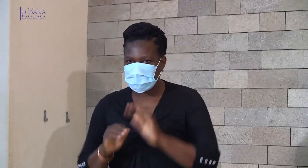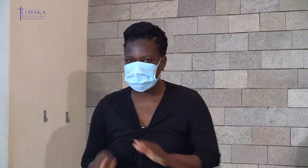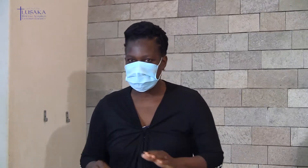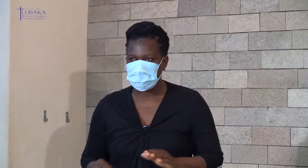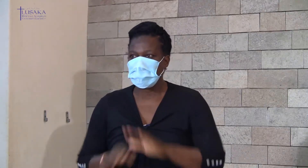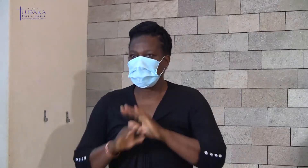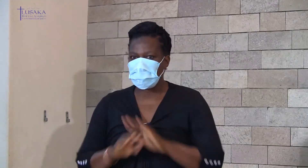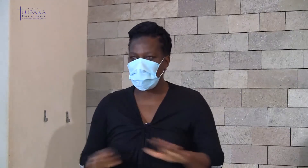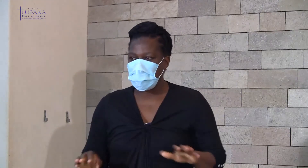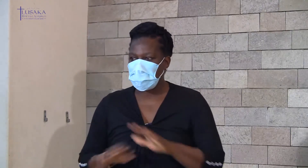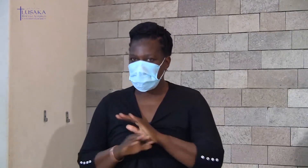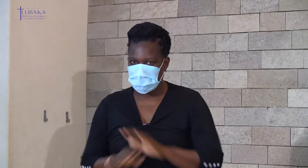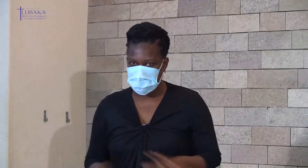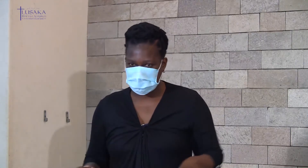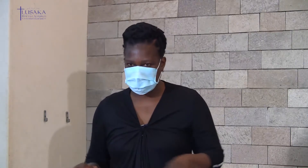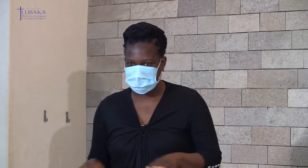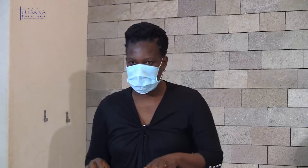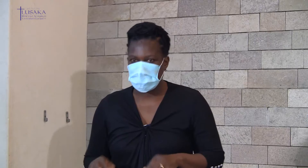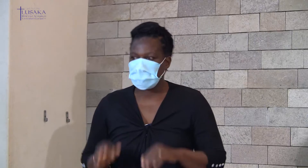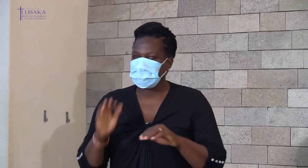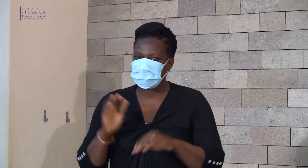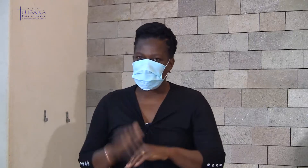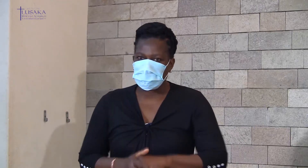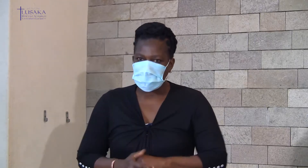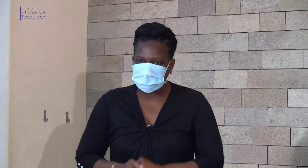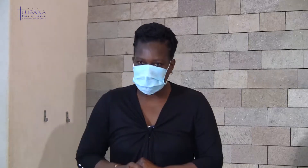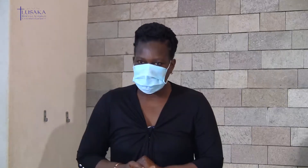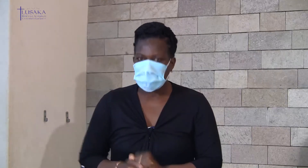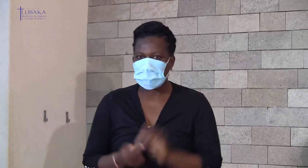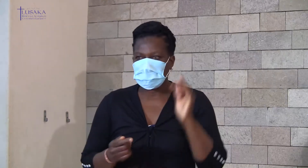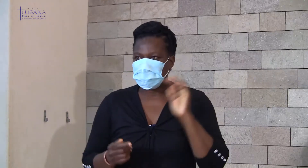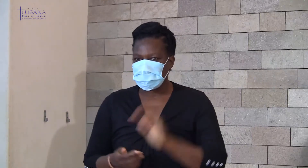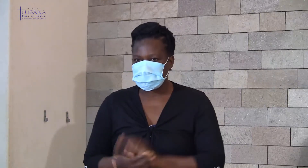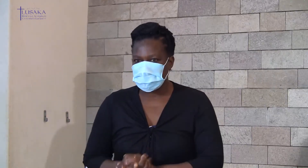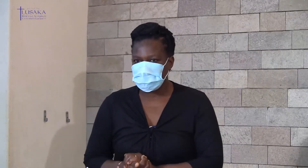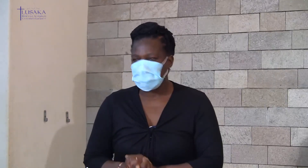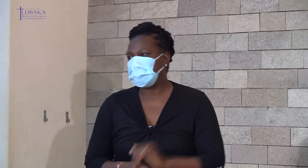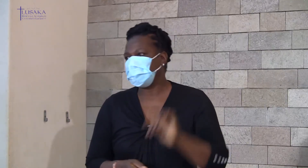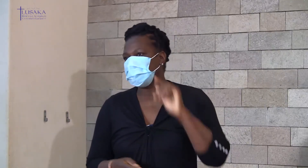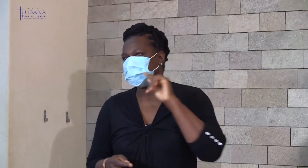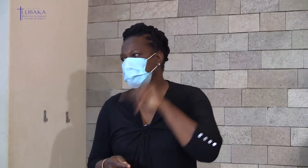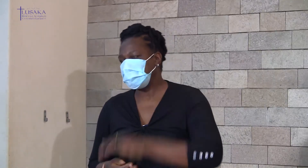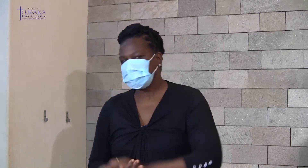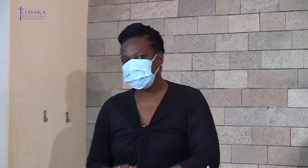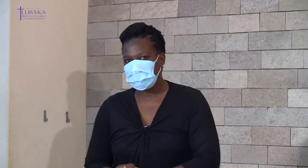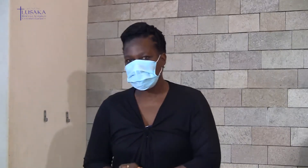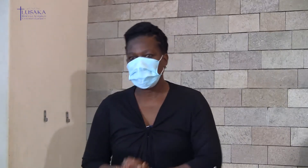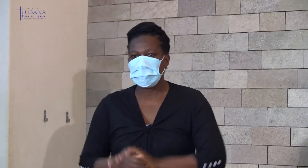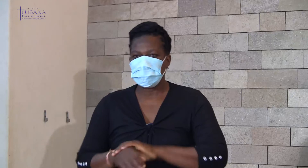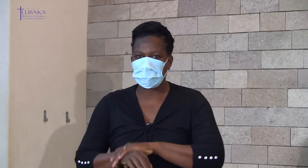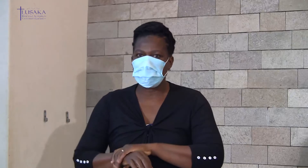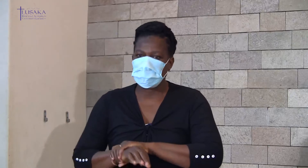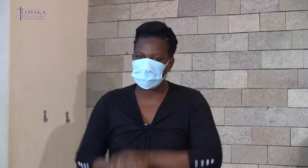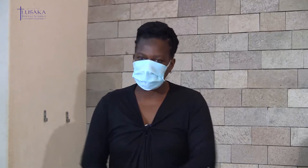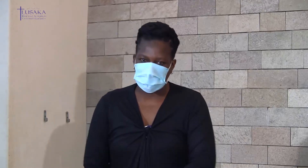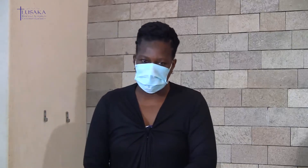and trust him in all things. So that's it, and then we'll continue and look into another story